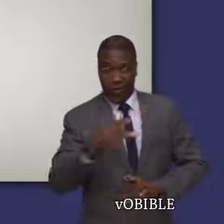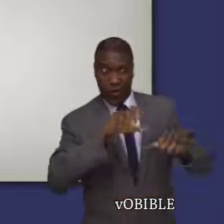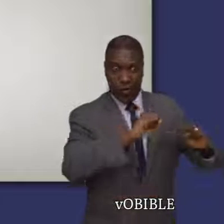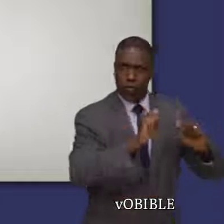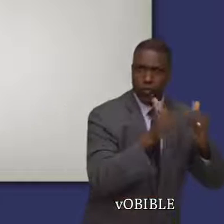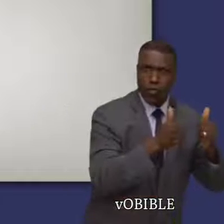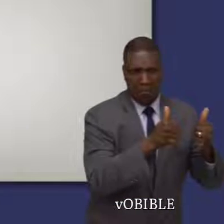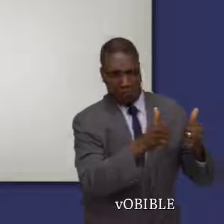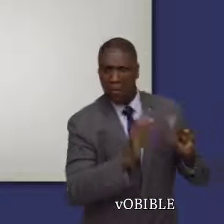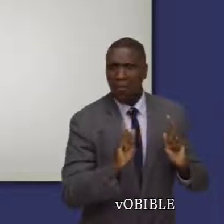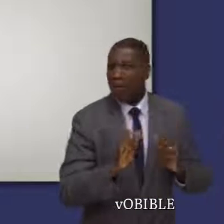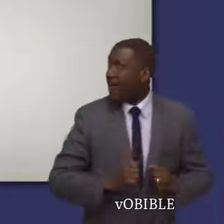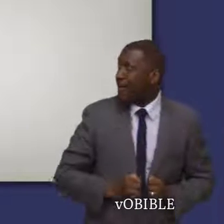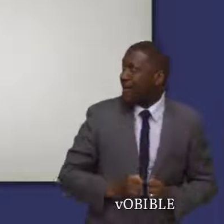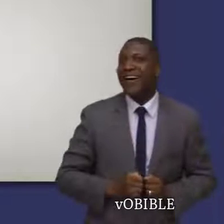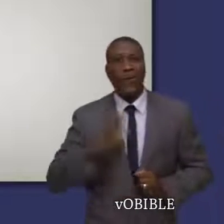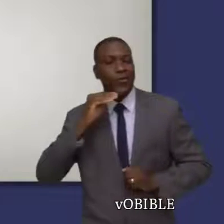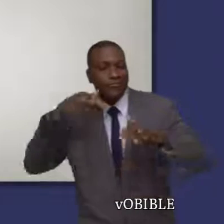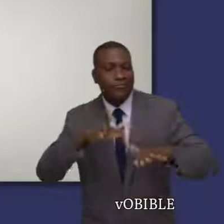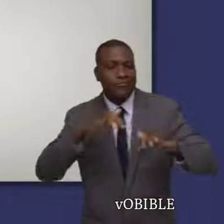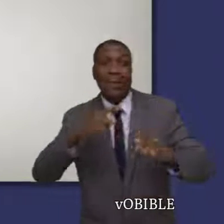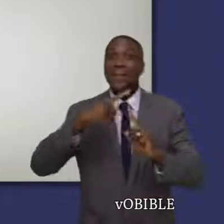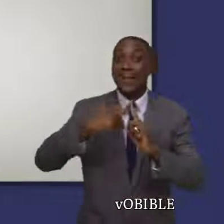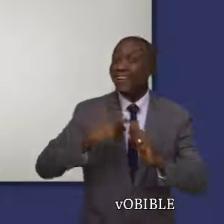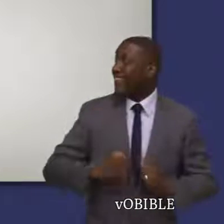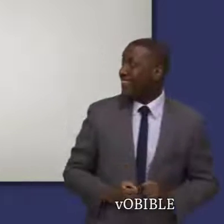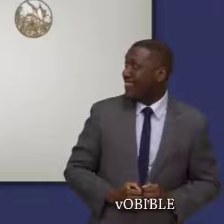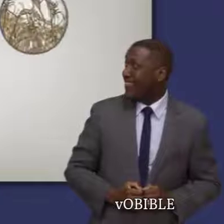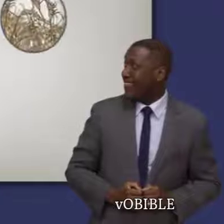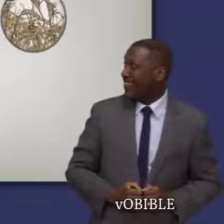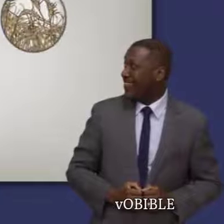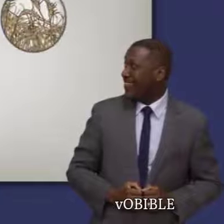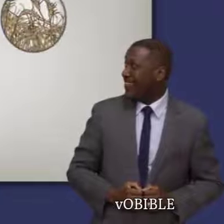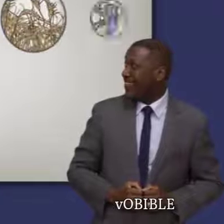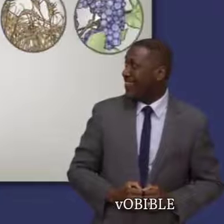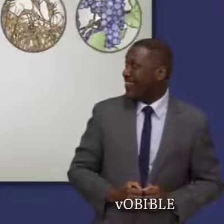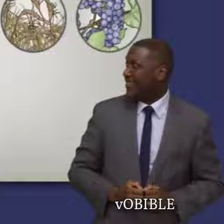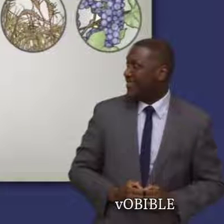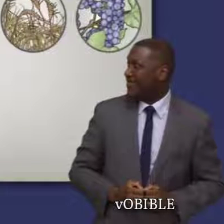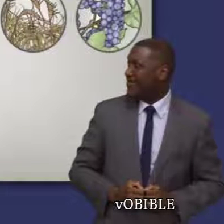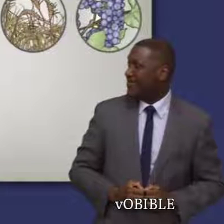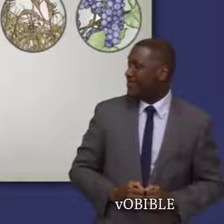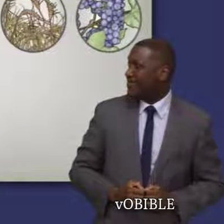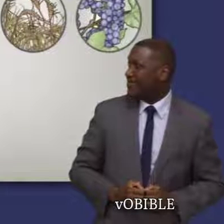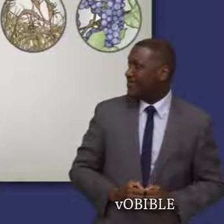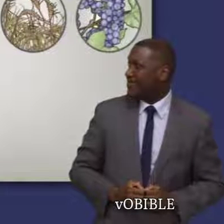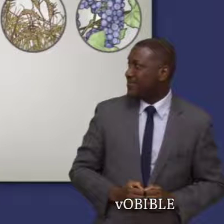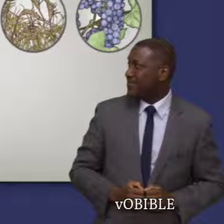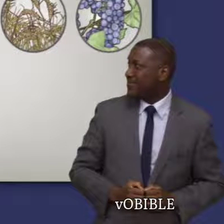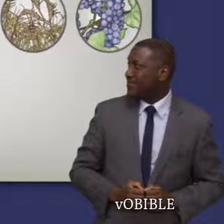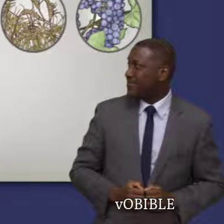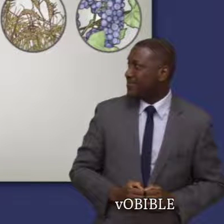inheritance as a good land, with streams of water, wheat, barley, grapevines, fig